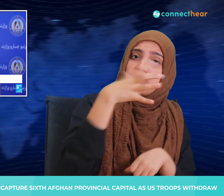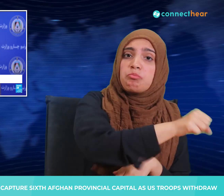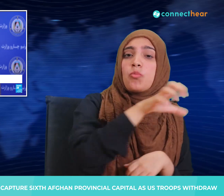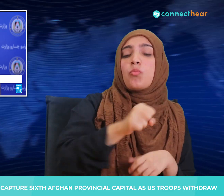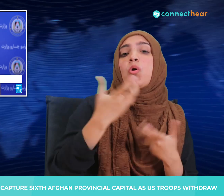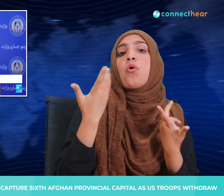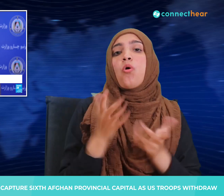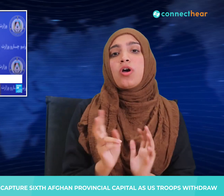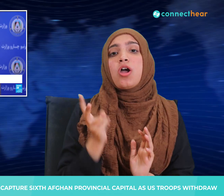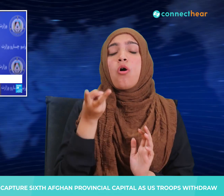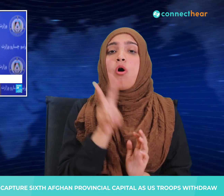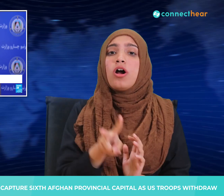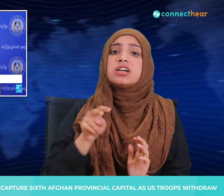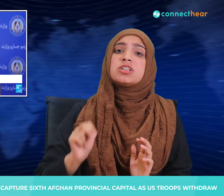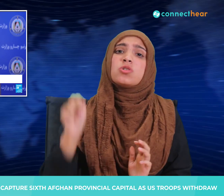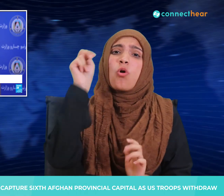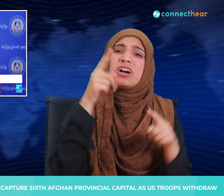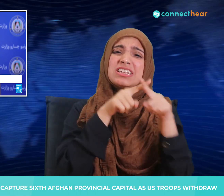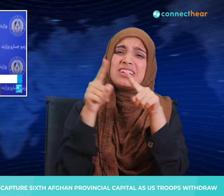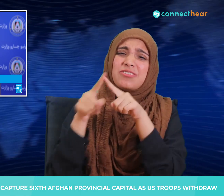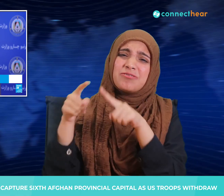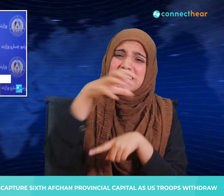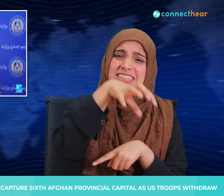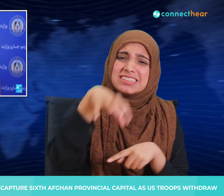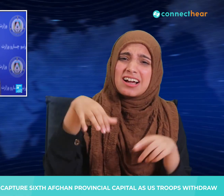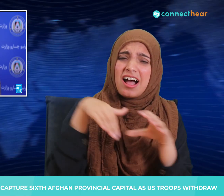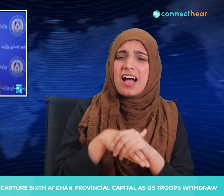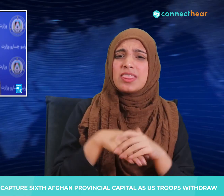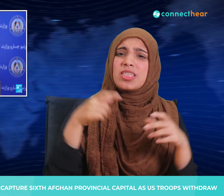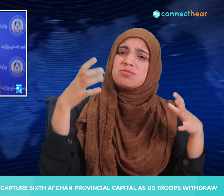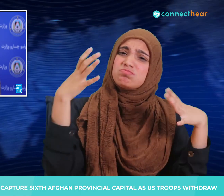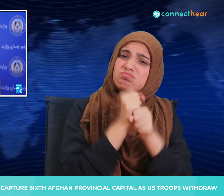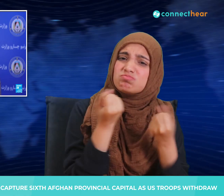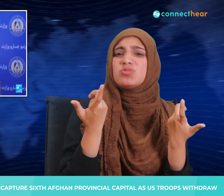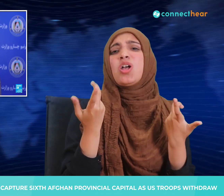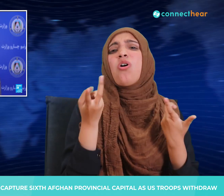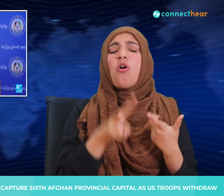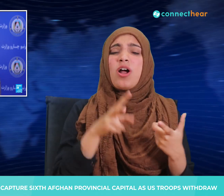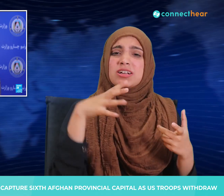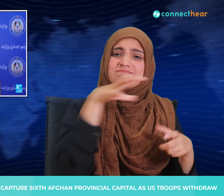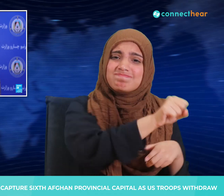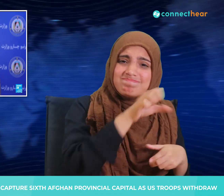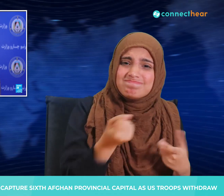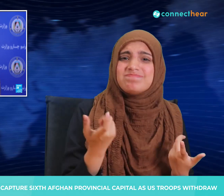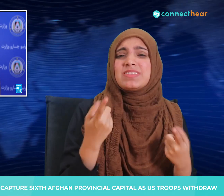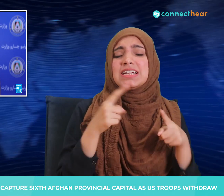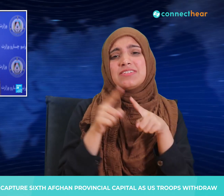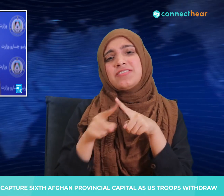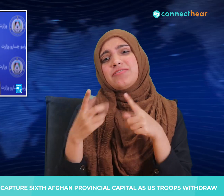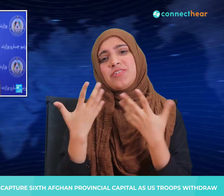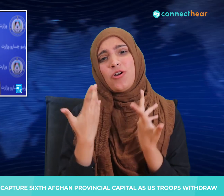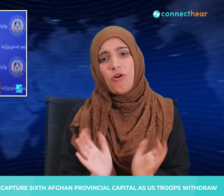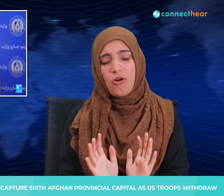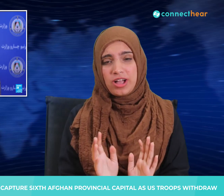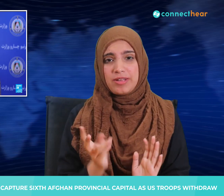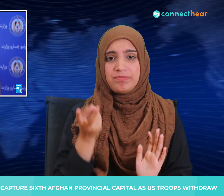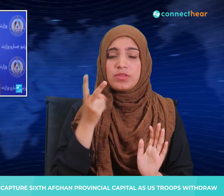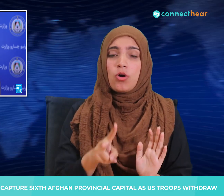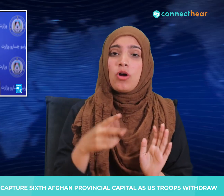northern provincial capital of Kunduz and Lashkargah, capital of southwestern Helmand province. The Taliban